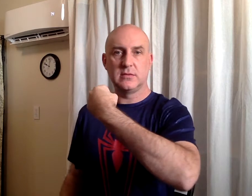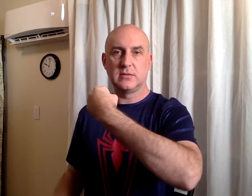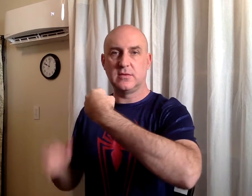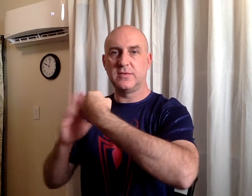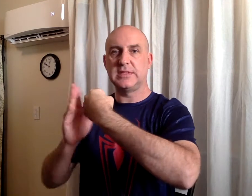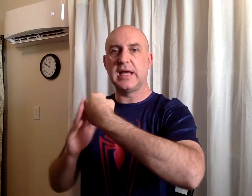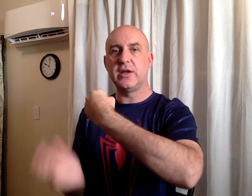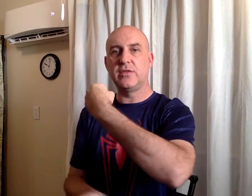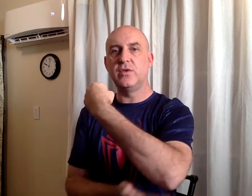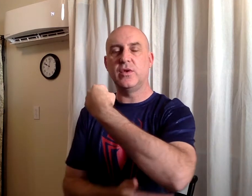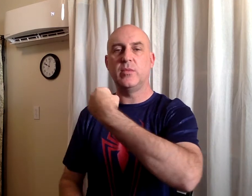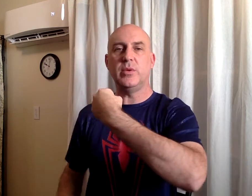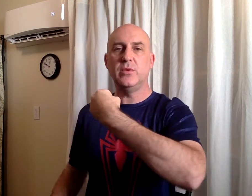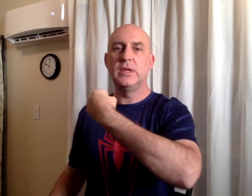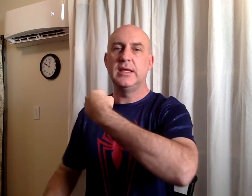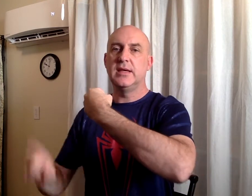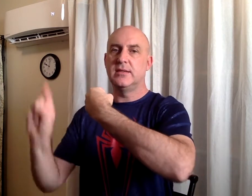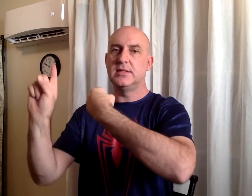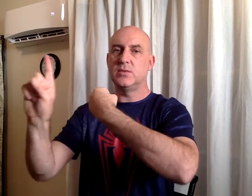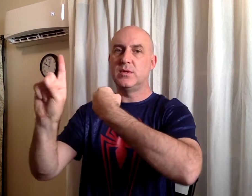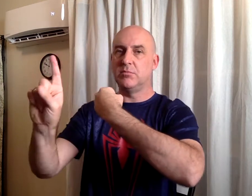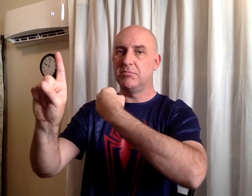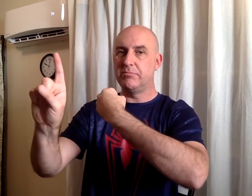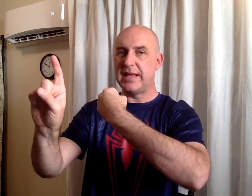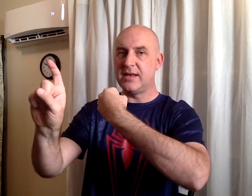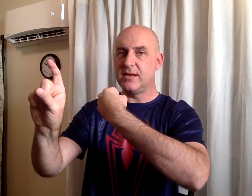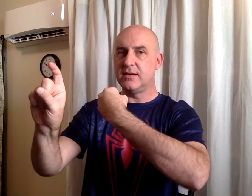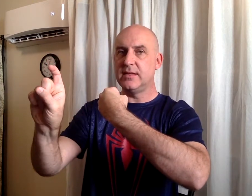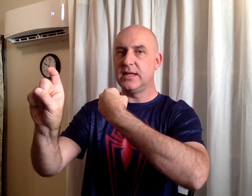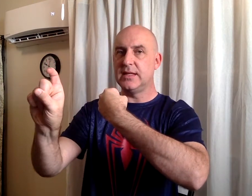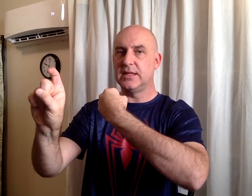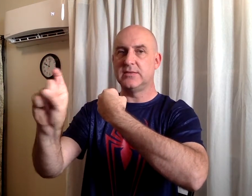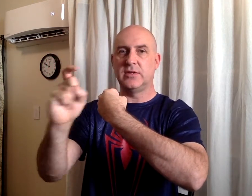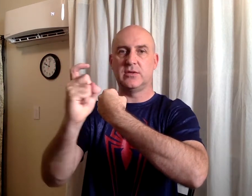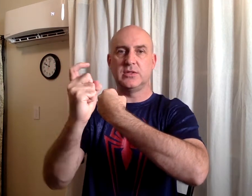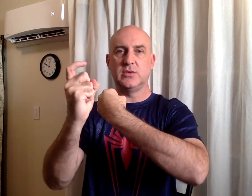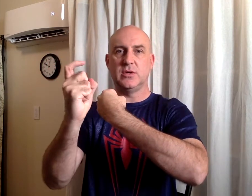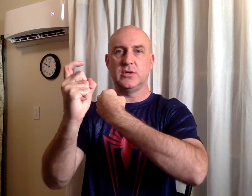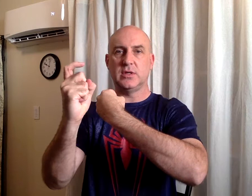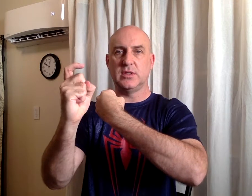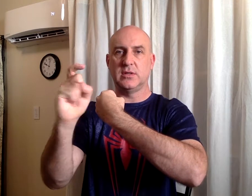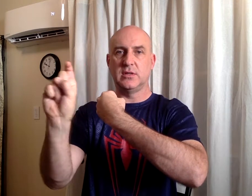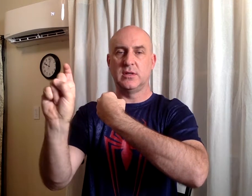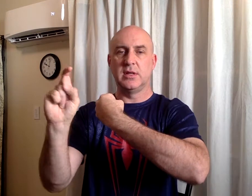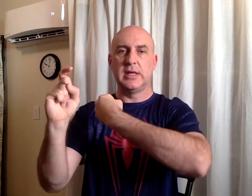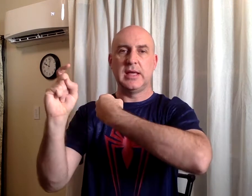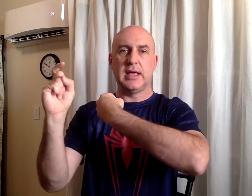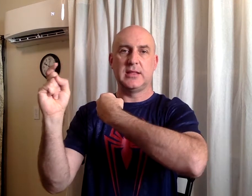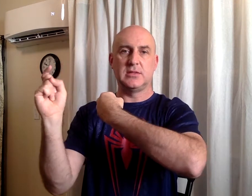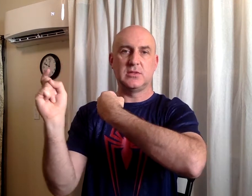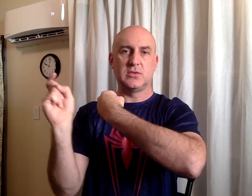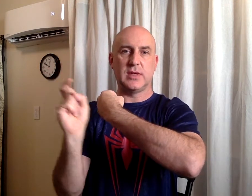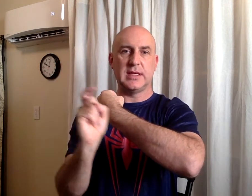your fist higher than your elbow. This one, bend the index finger into a hook and then strike it